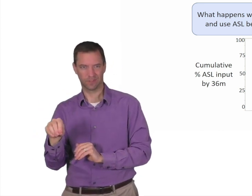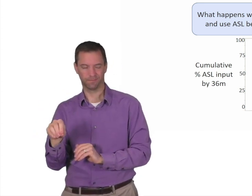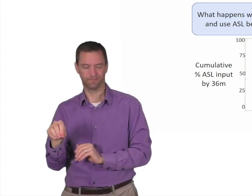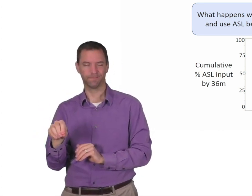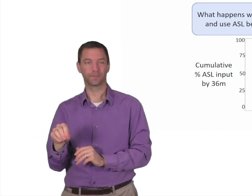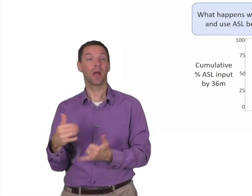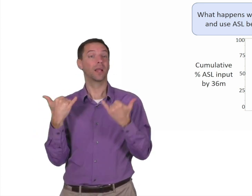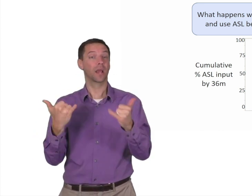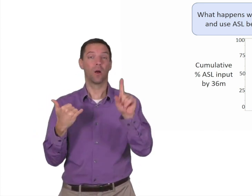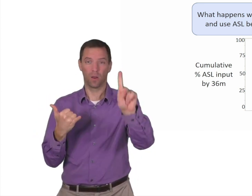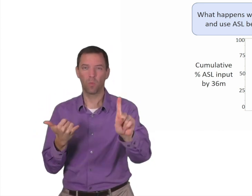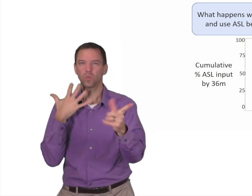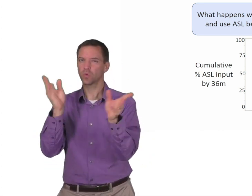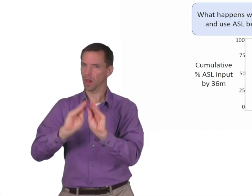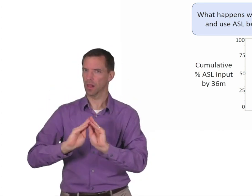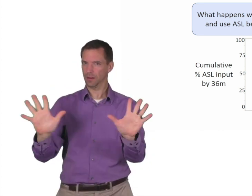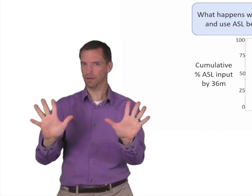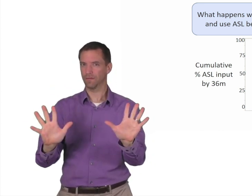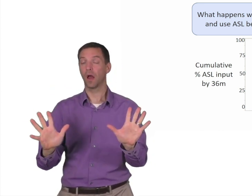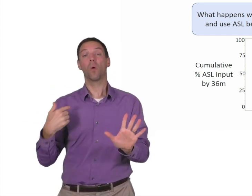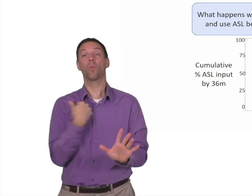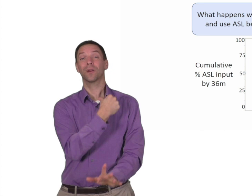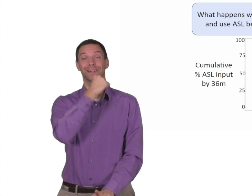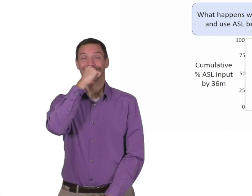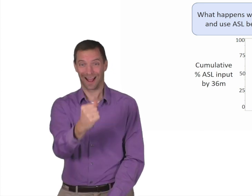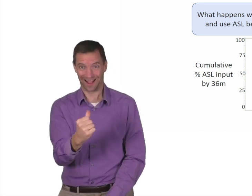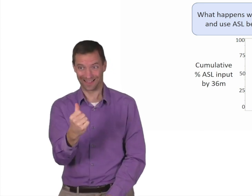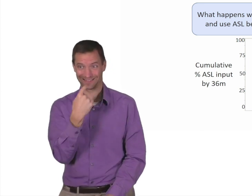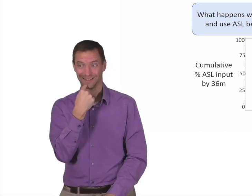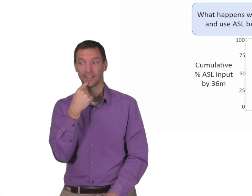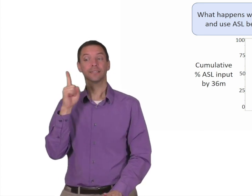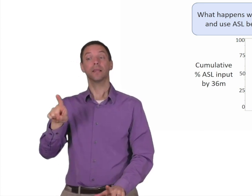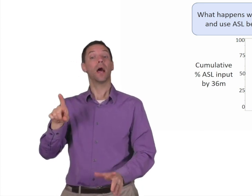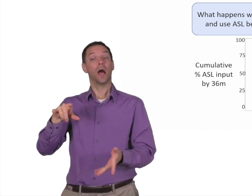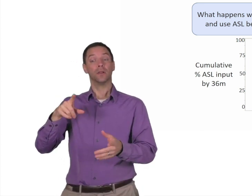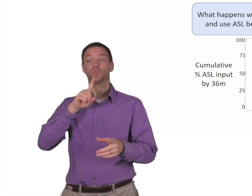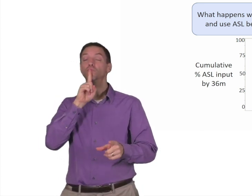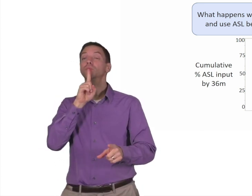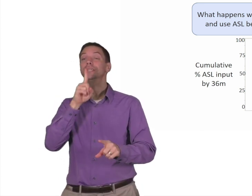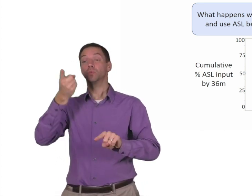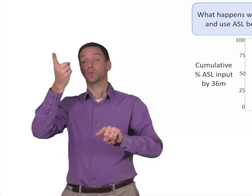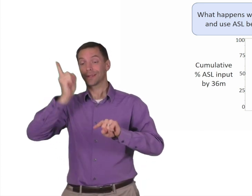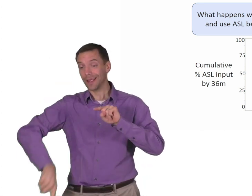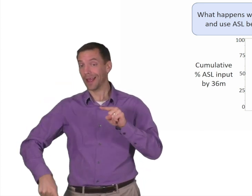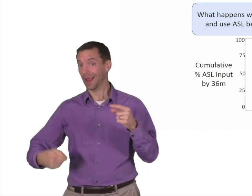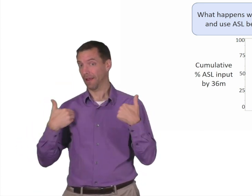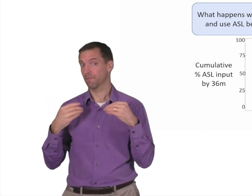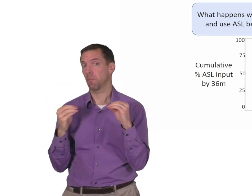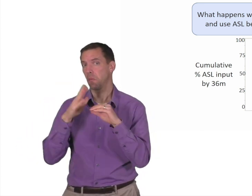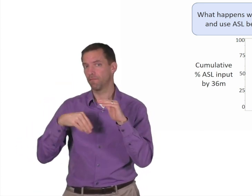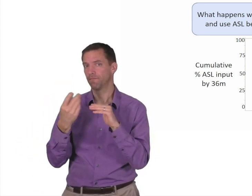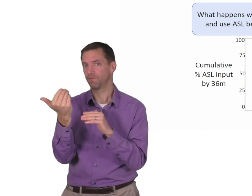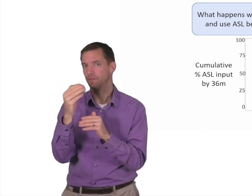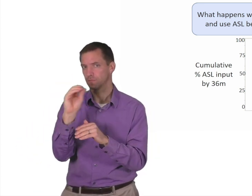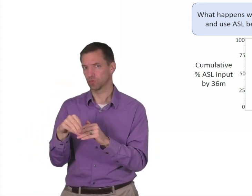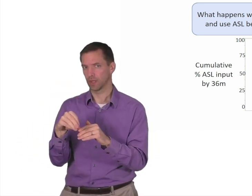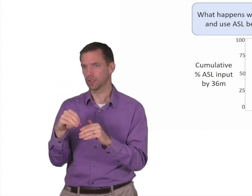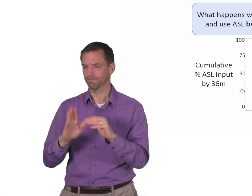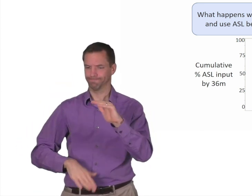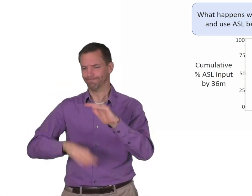amount of ASL input was a maximum of 15%. Now, I'd like to clarify that we are not saying that you